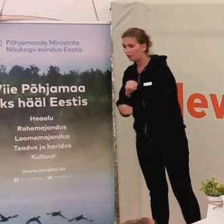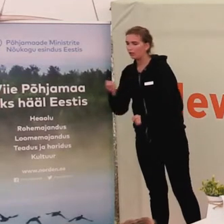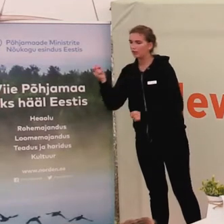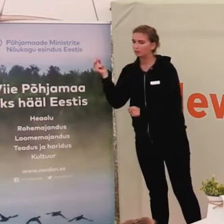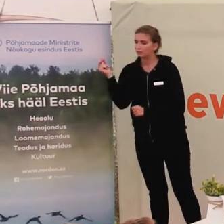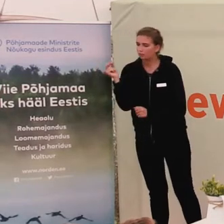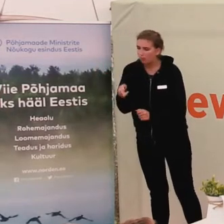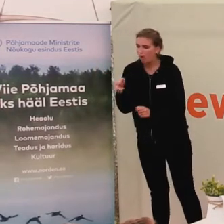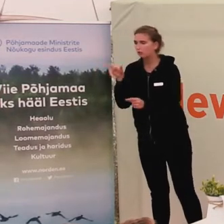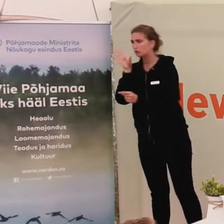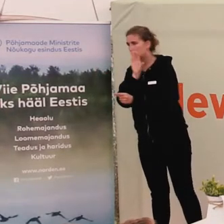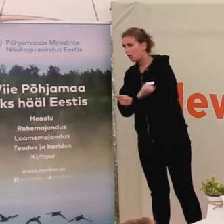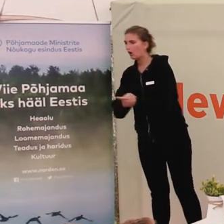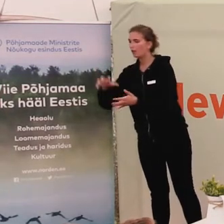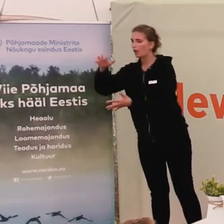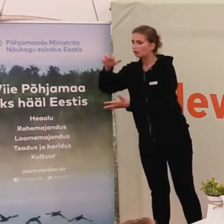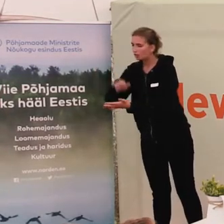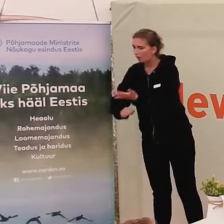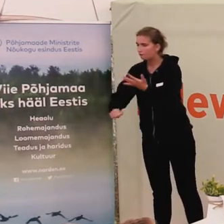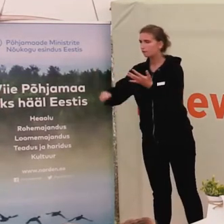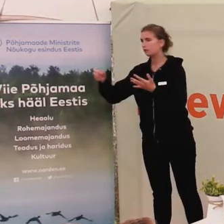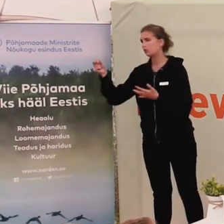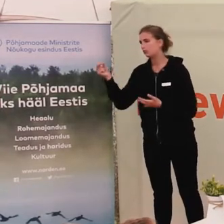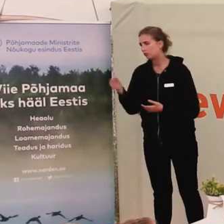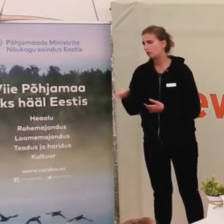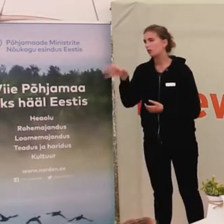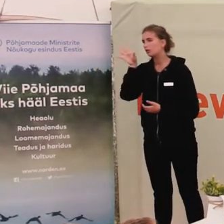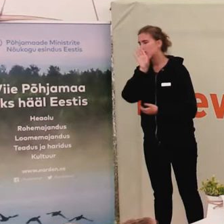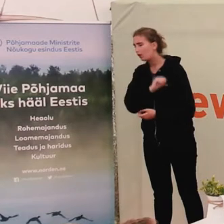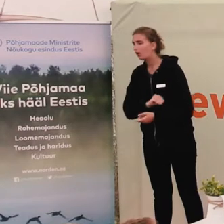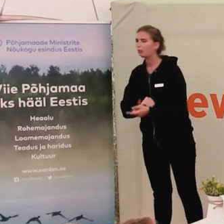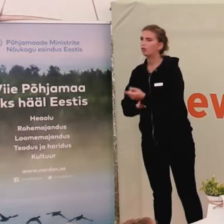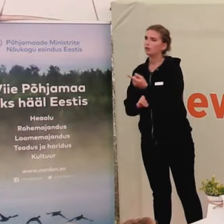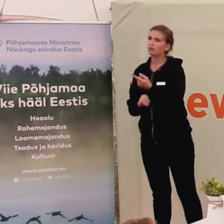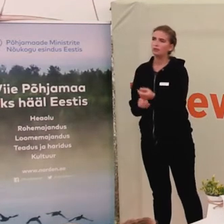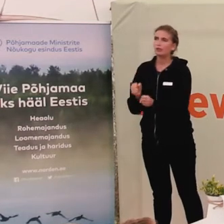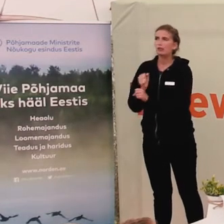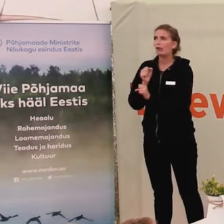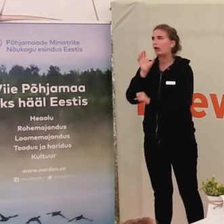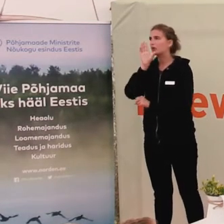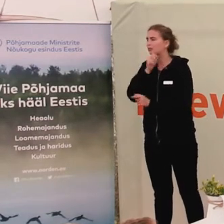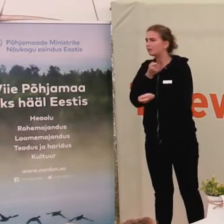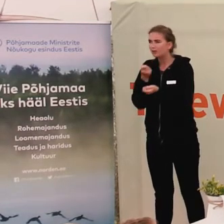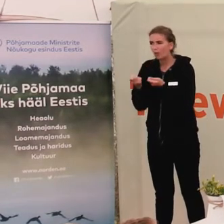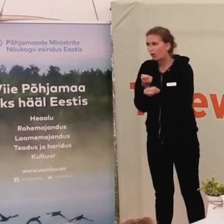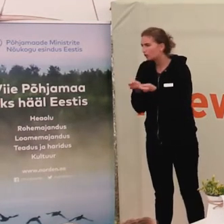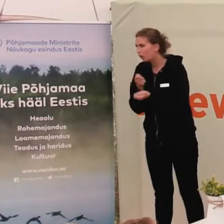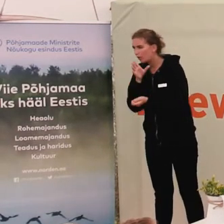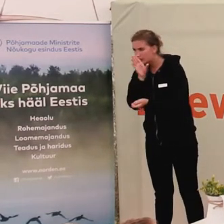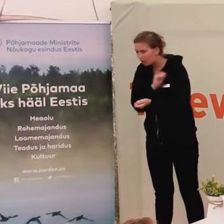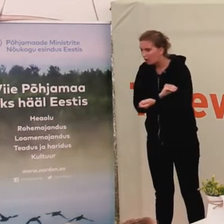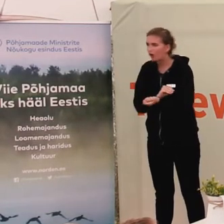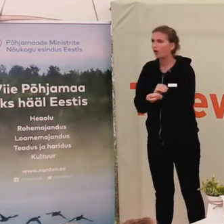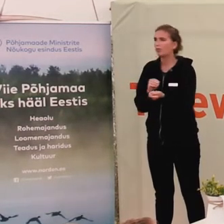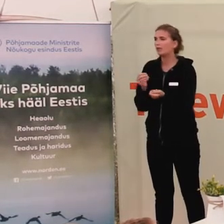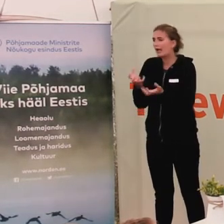oil. We could subsidize solar. We could do something regulation wise with